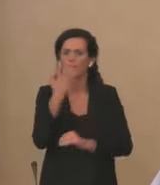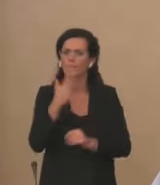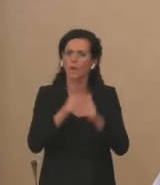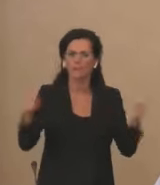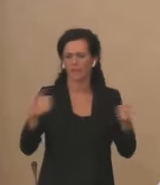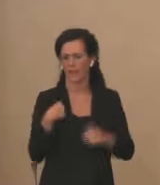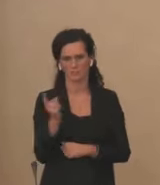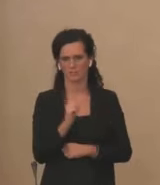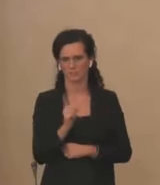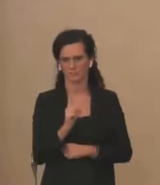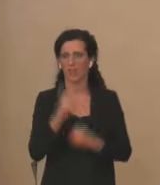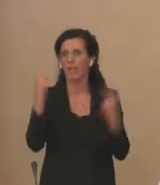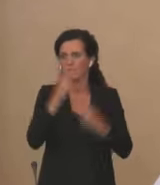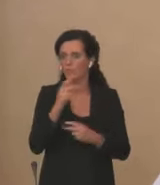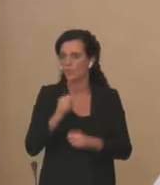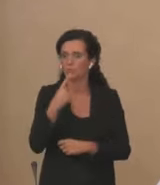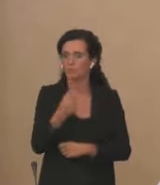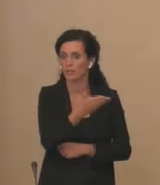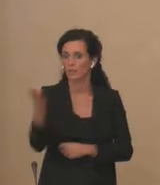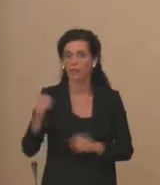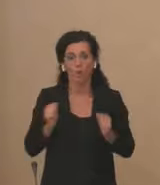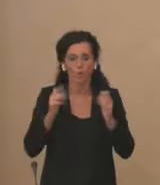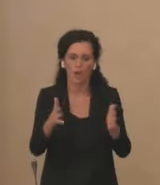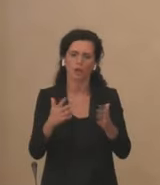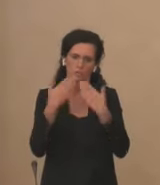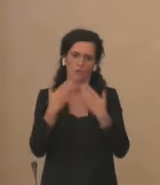of humanity. Thank you.